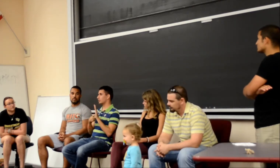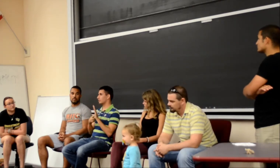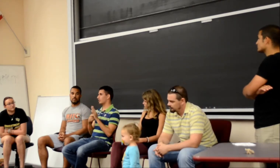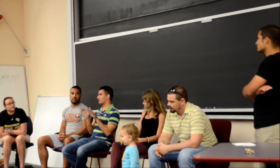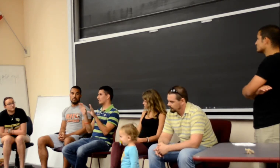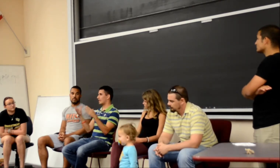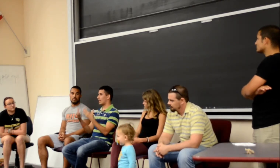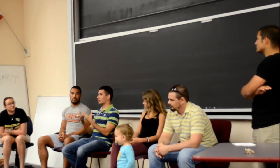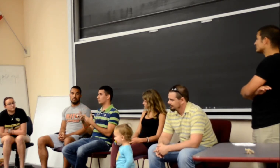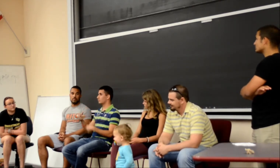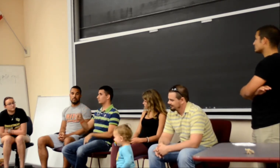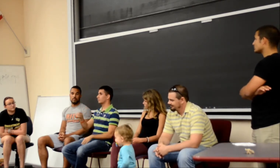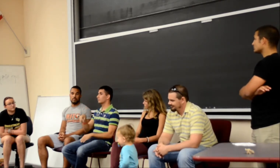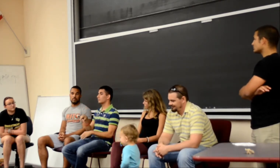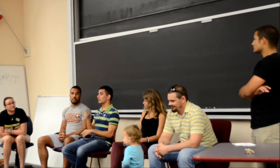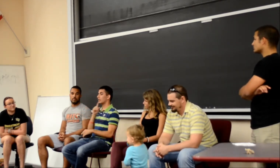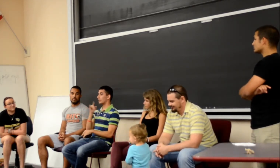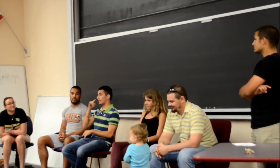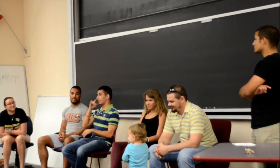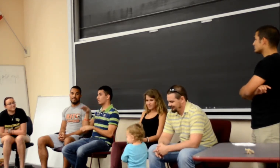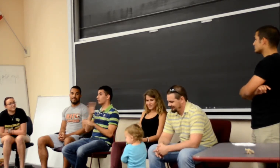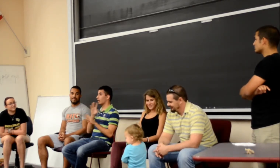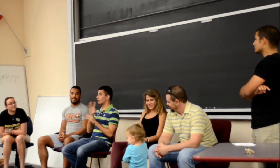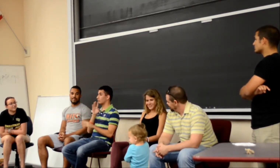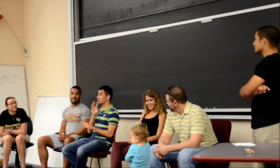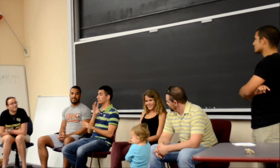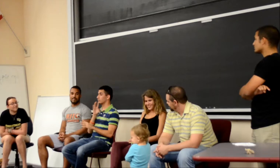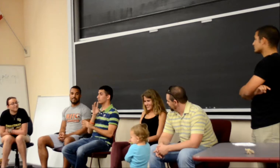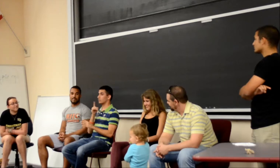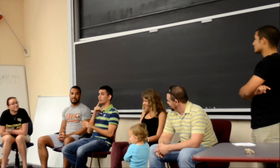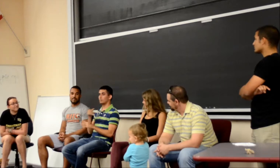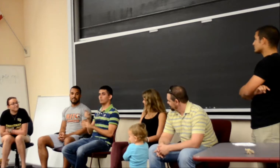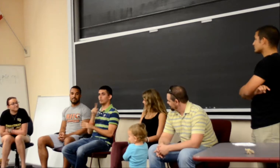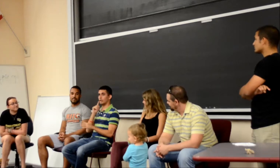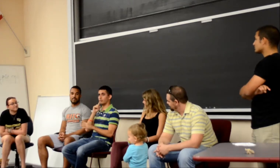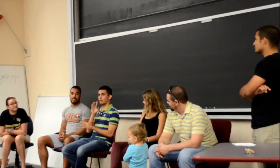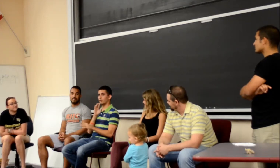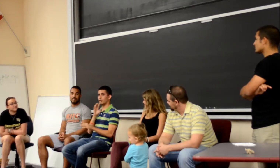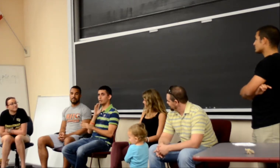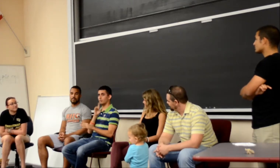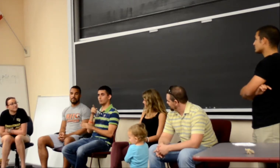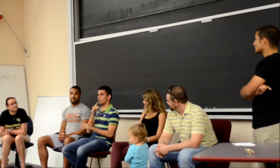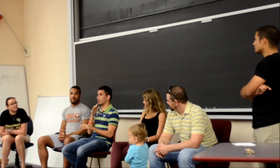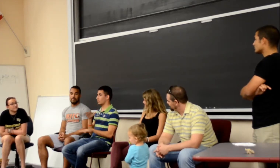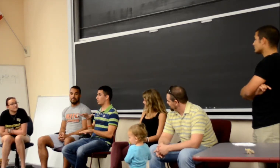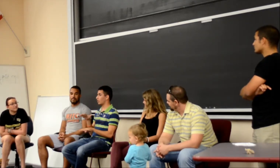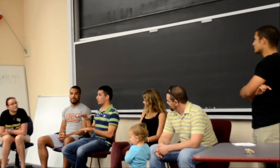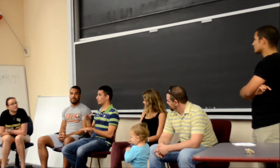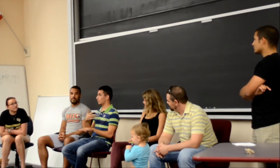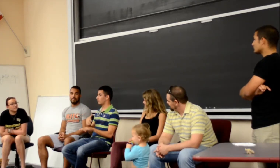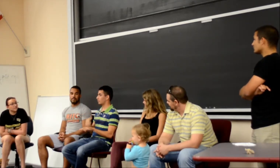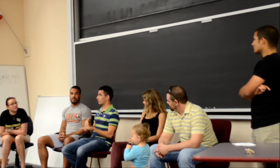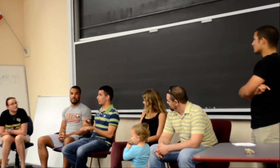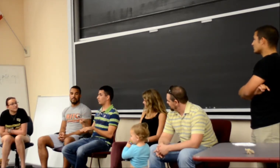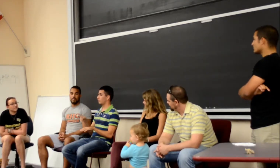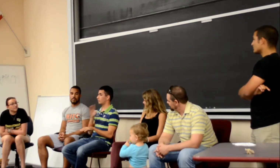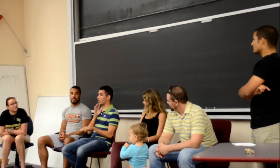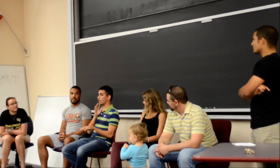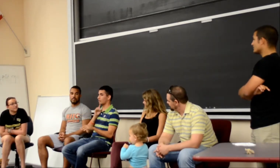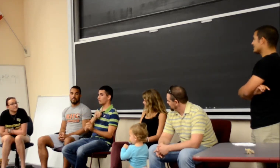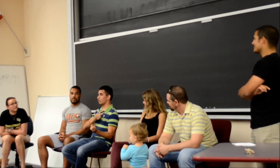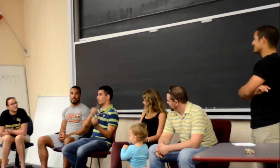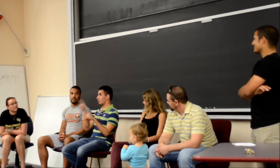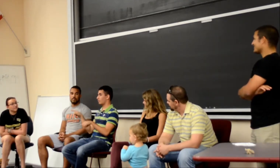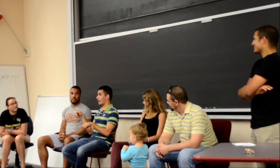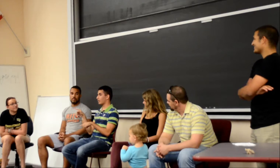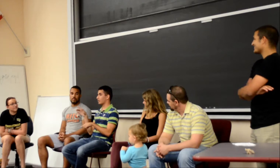to the classroom, and the kids are talking. Yep, and they're talking. She was sure. They're